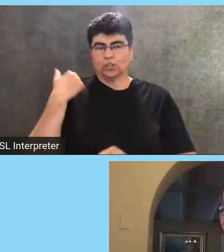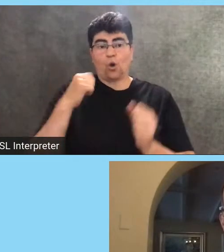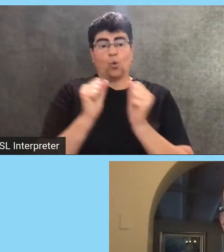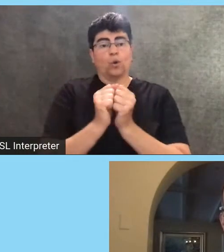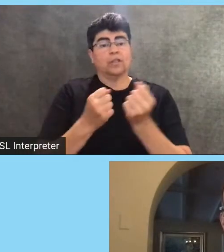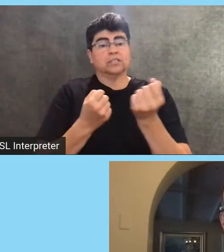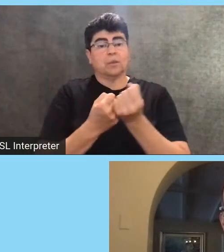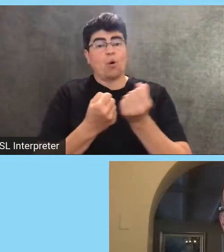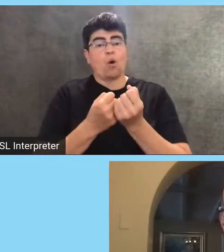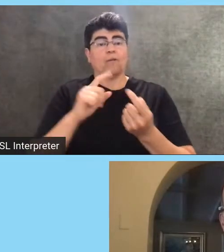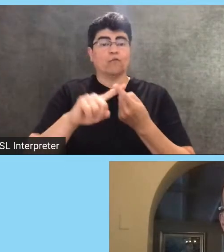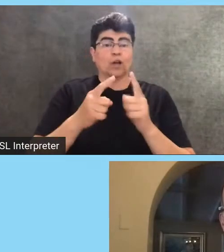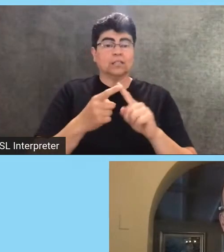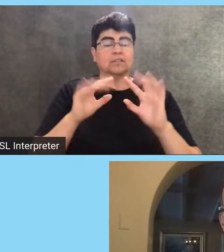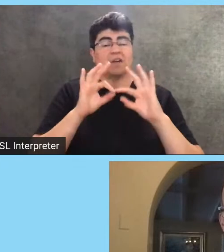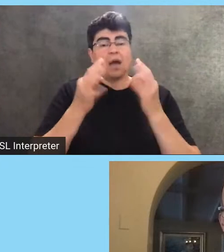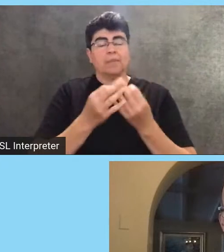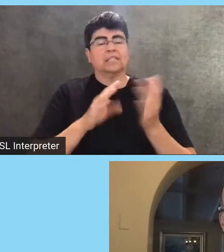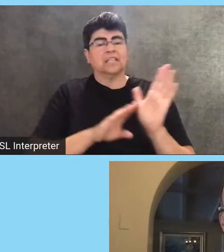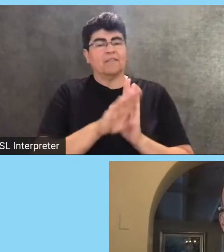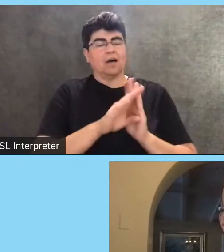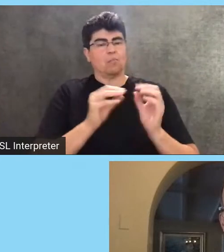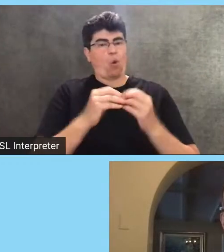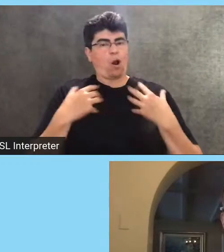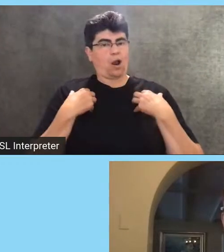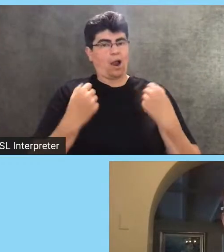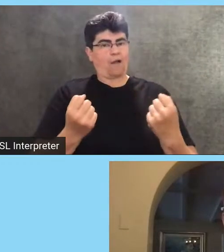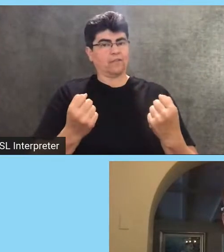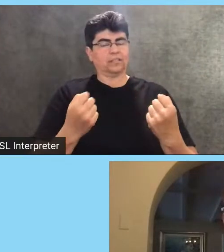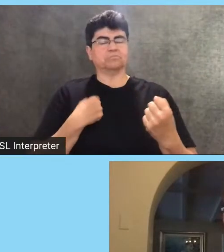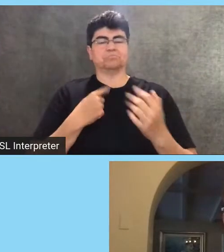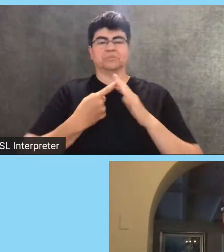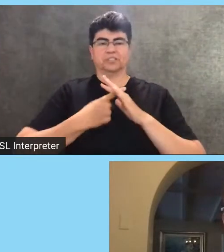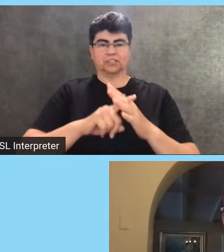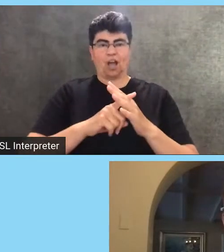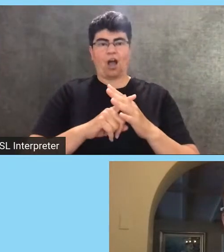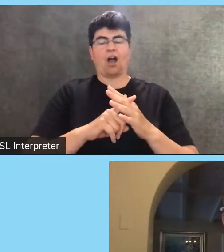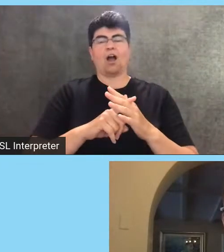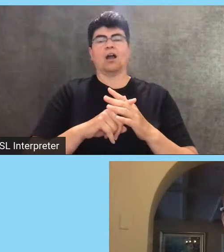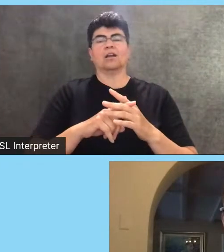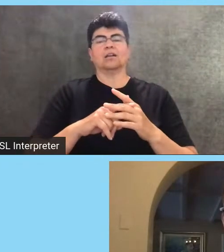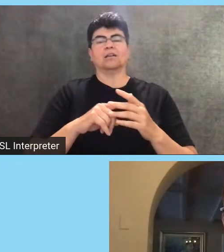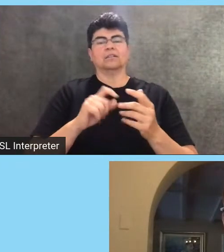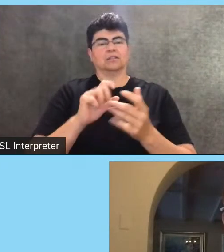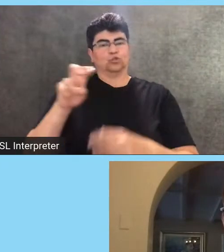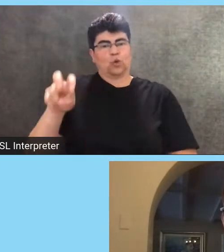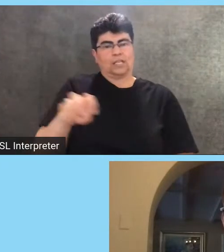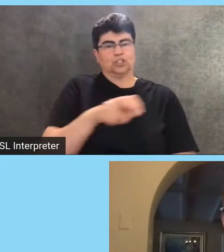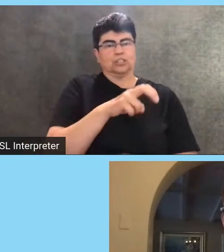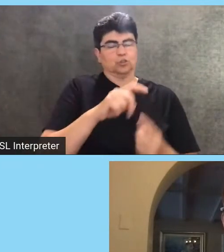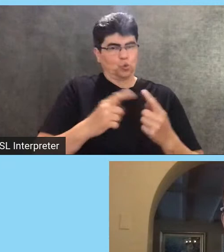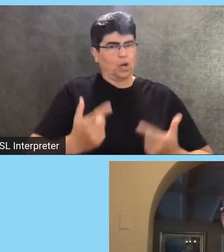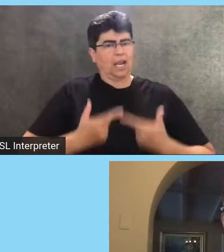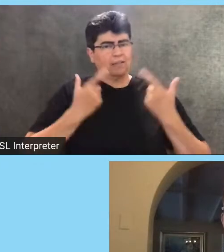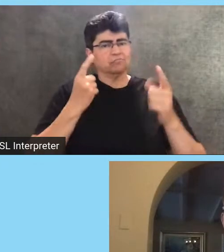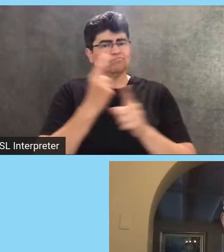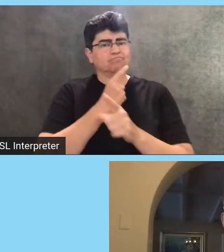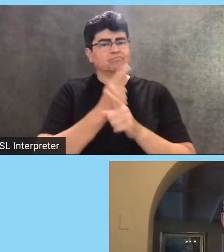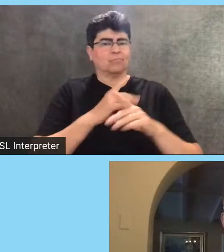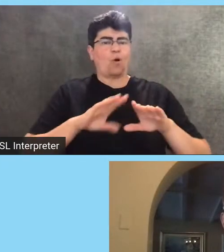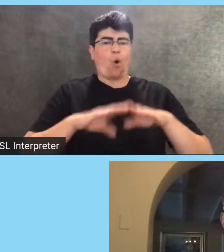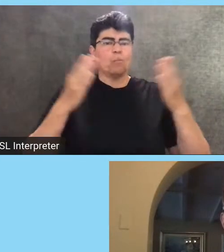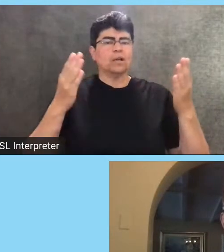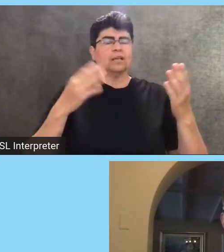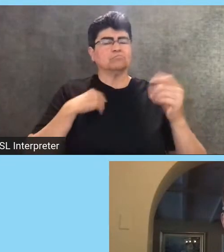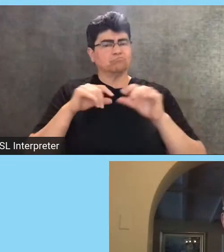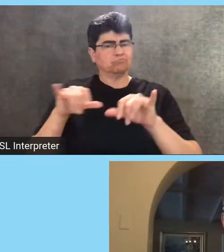friends and family, she developed more confidence and began to transition to live her life openly